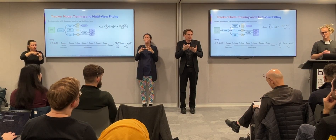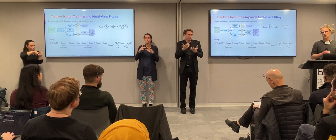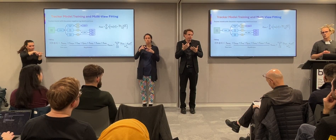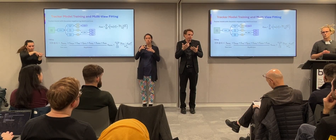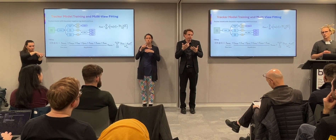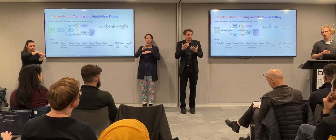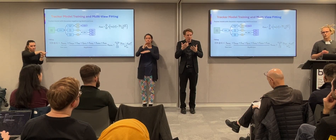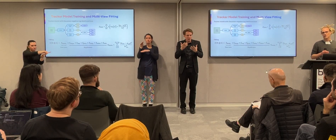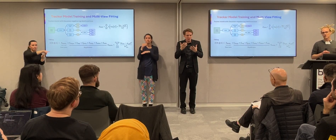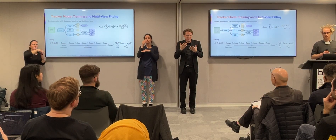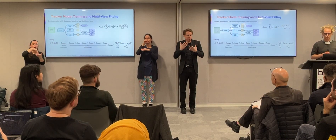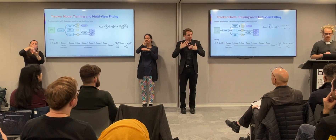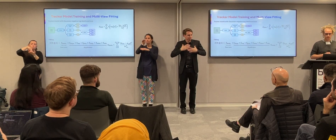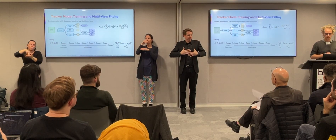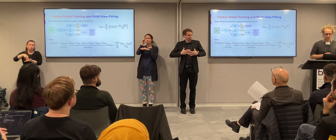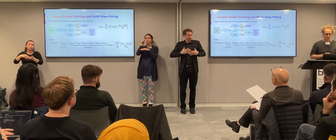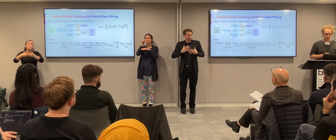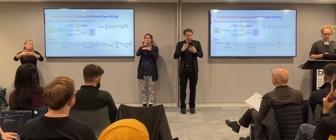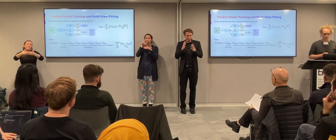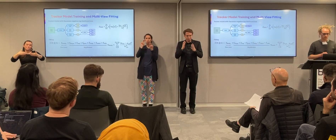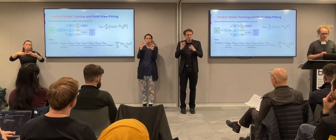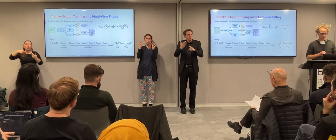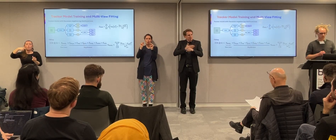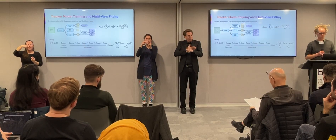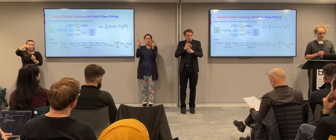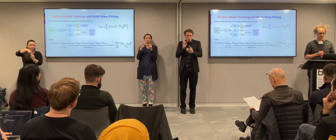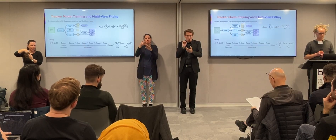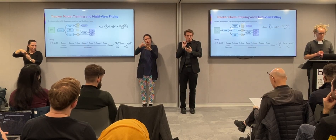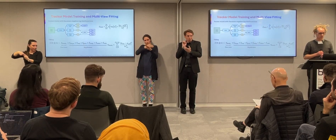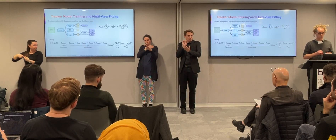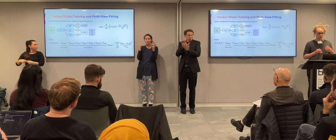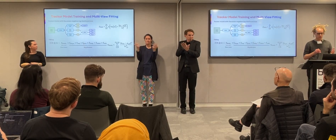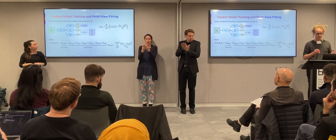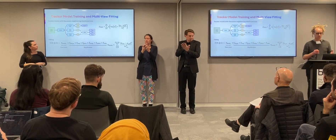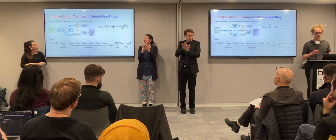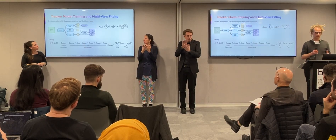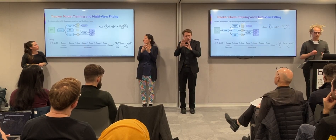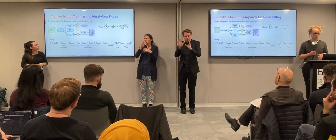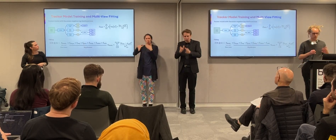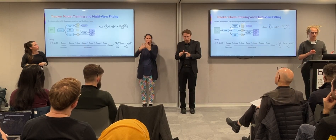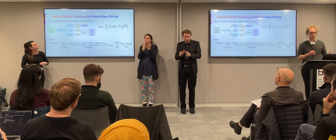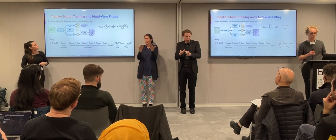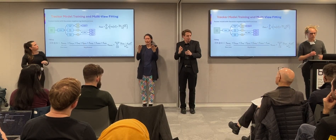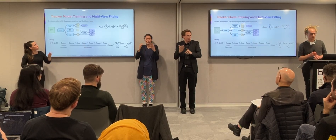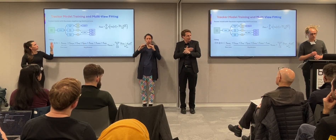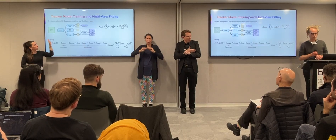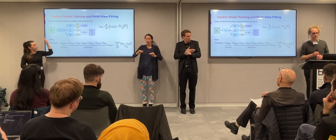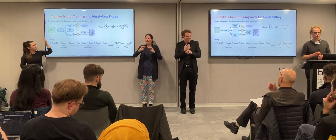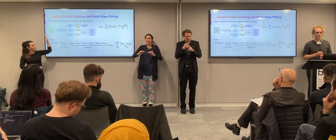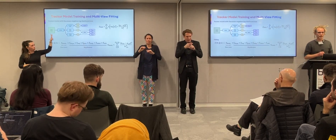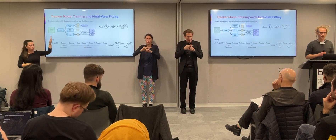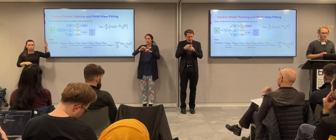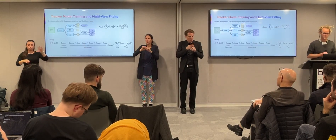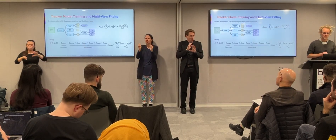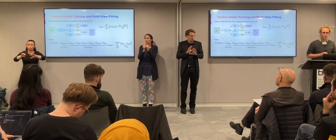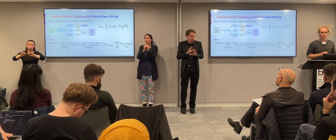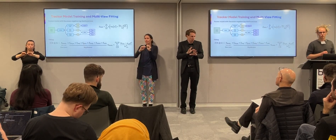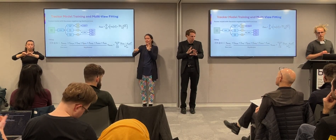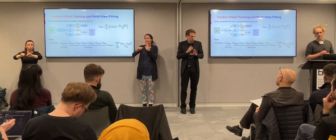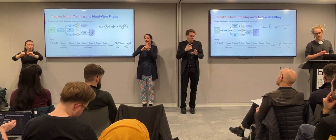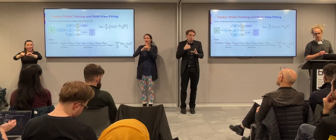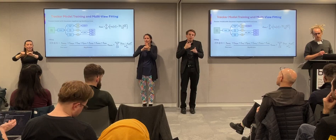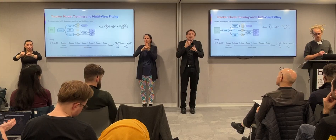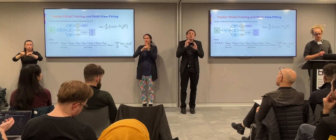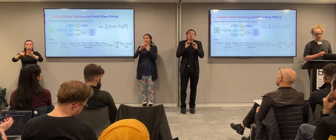the position before fitting, basically as an initialization. The whole thing is trained. The model is trained with a negative